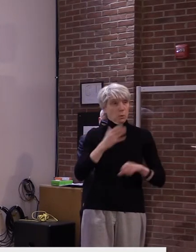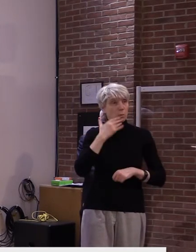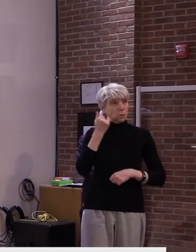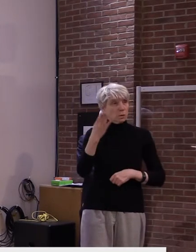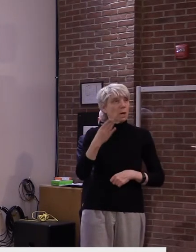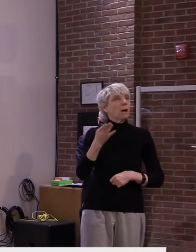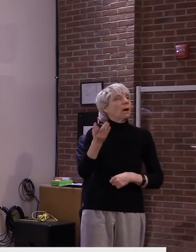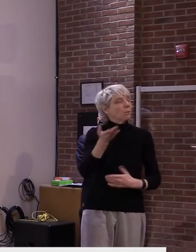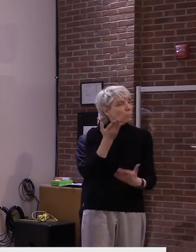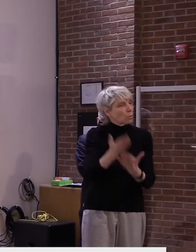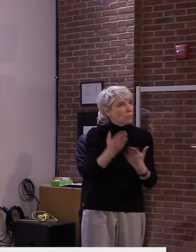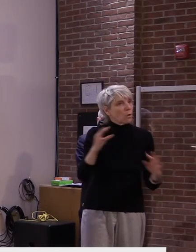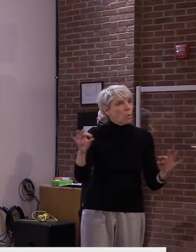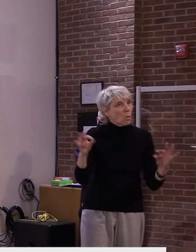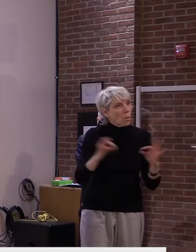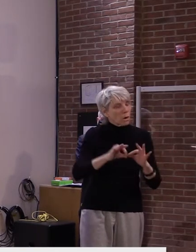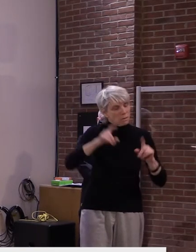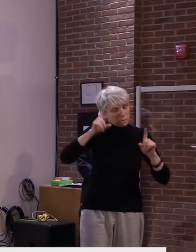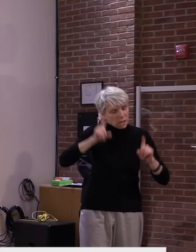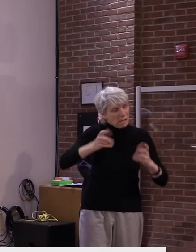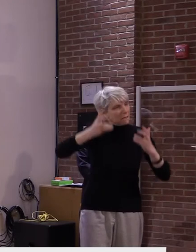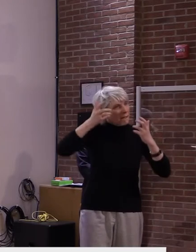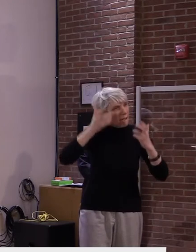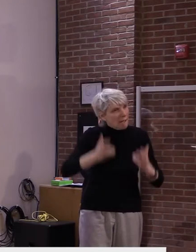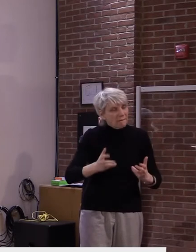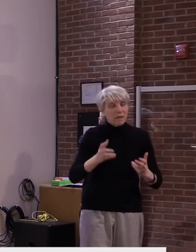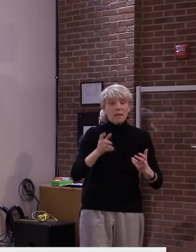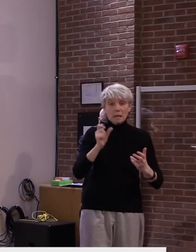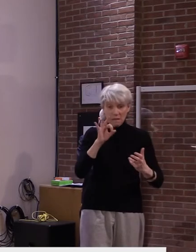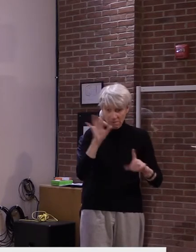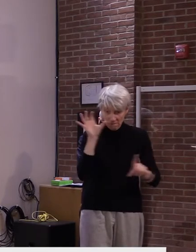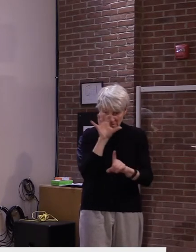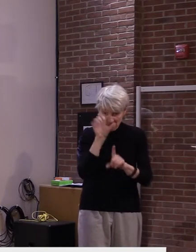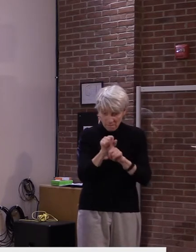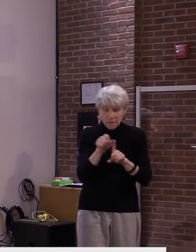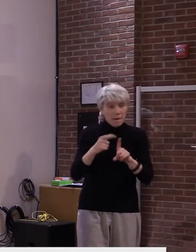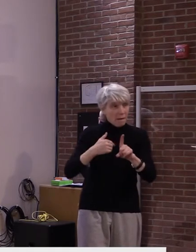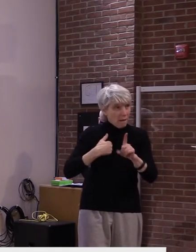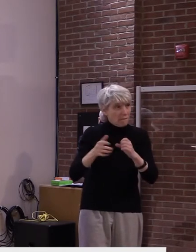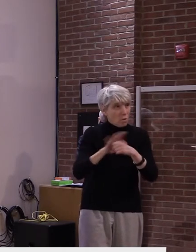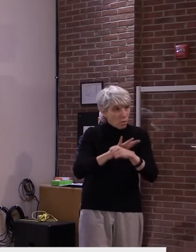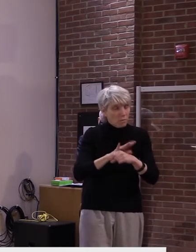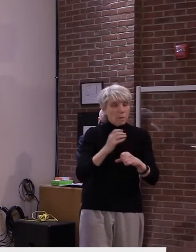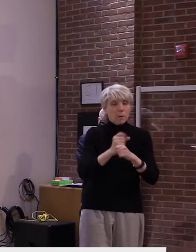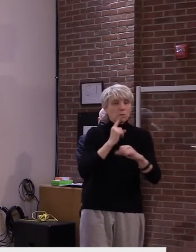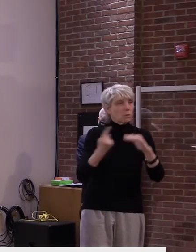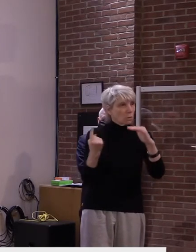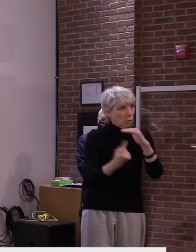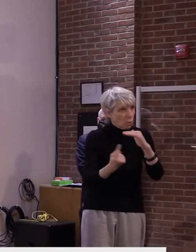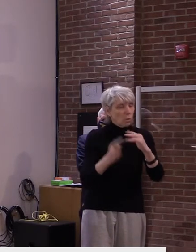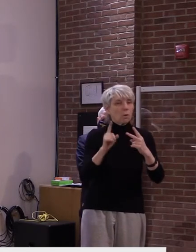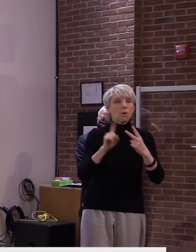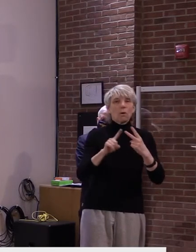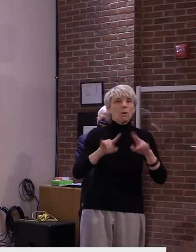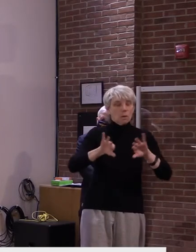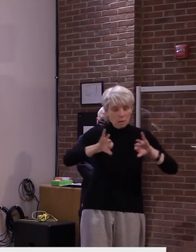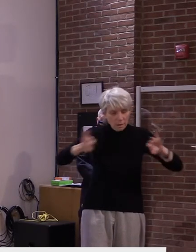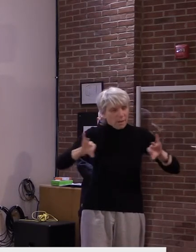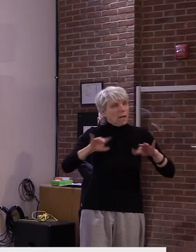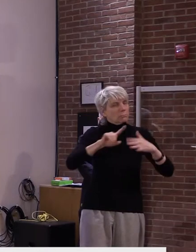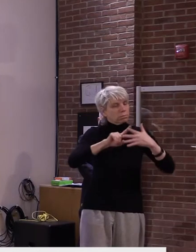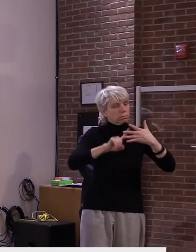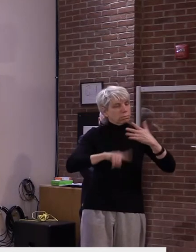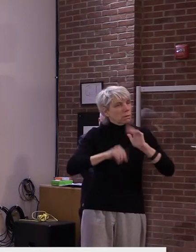the first place, to enable our colleges to return to their semester with safety of their campus and